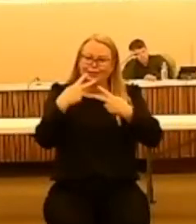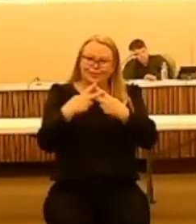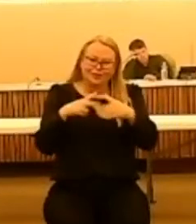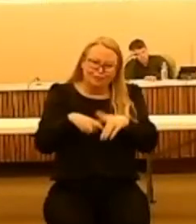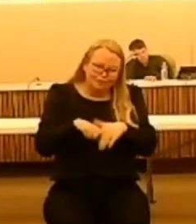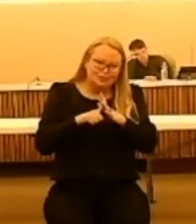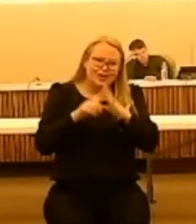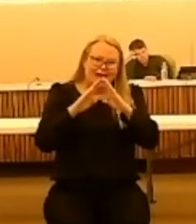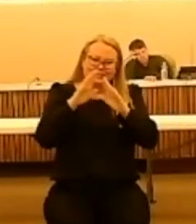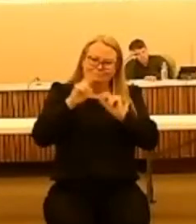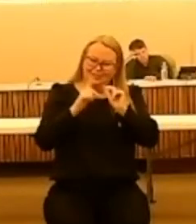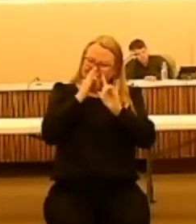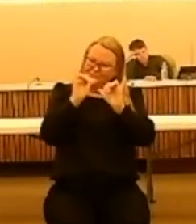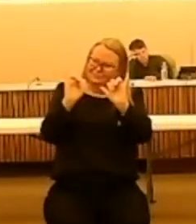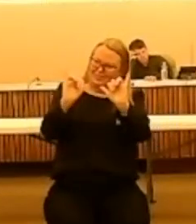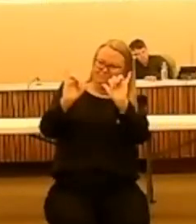a